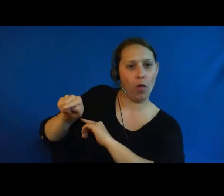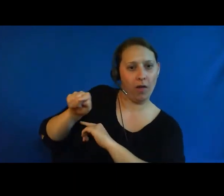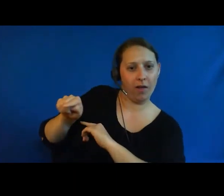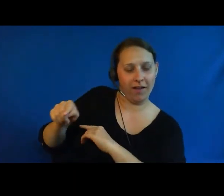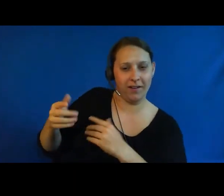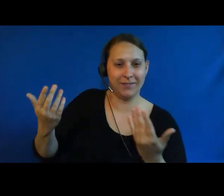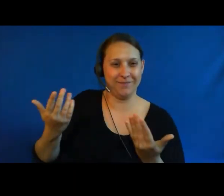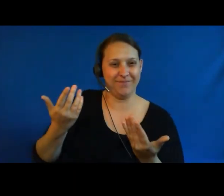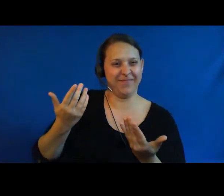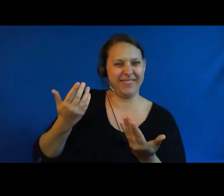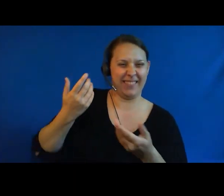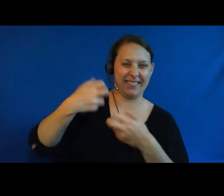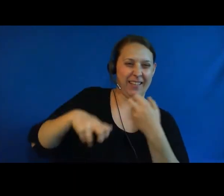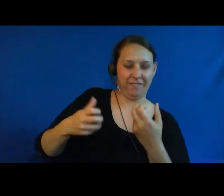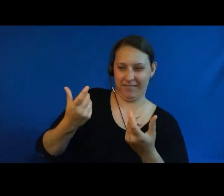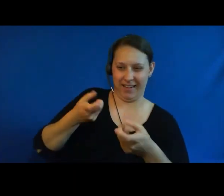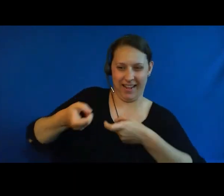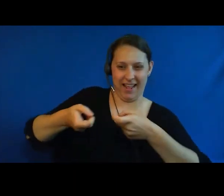established.